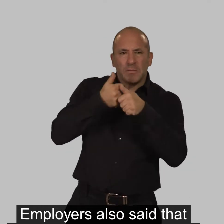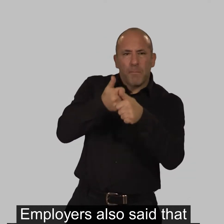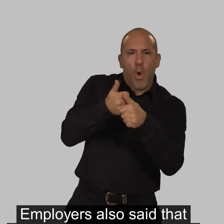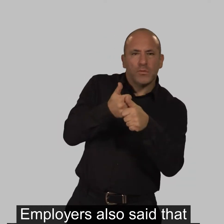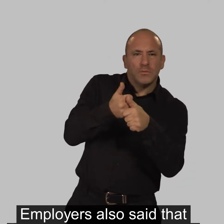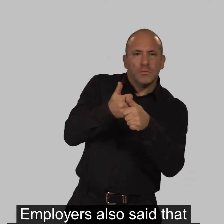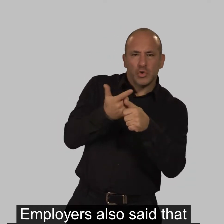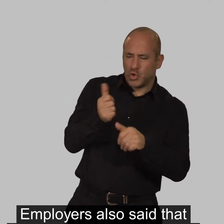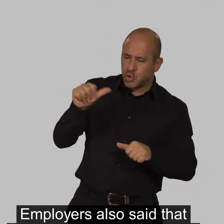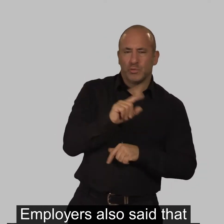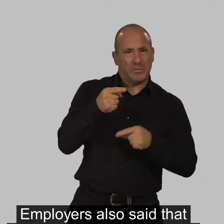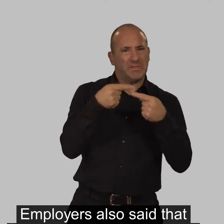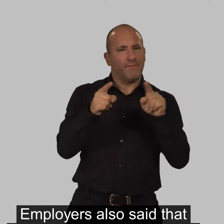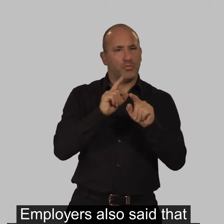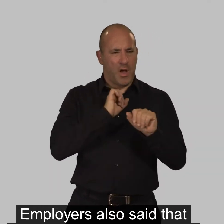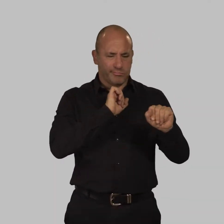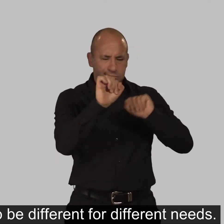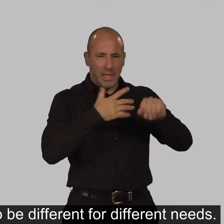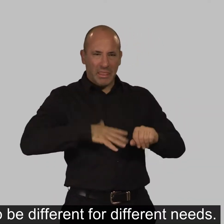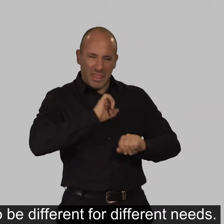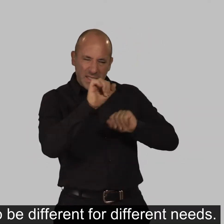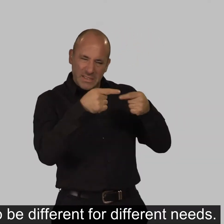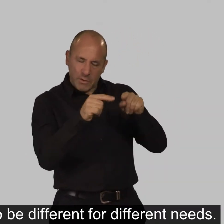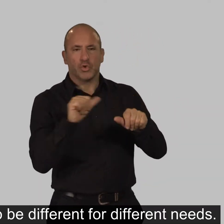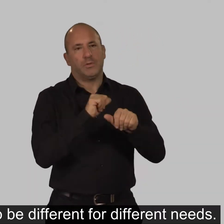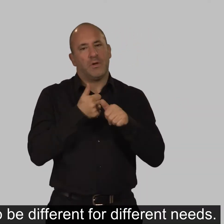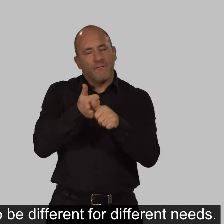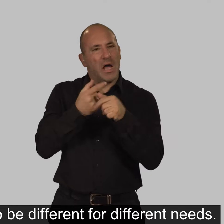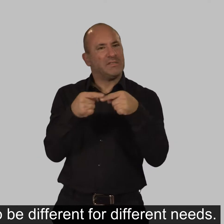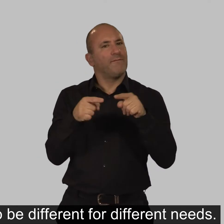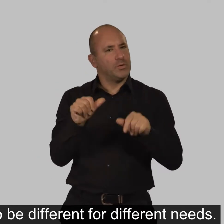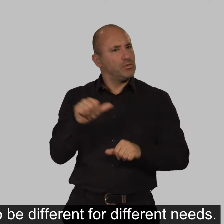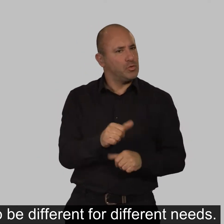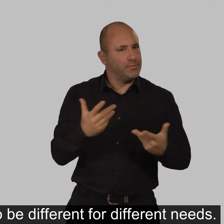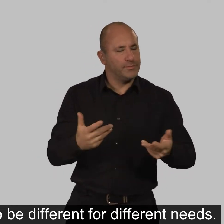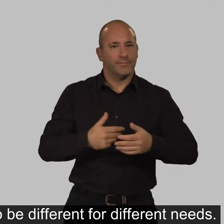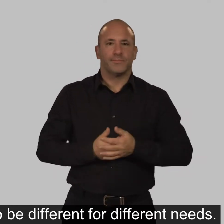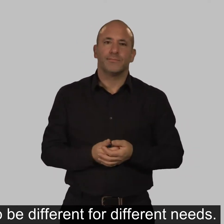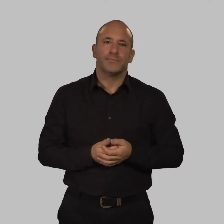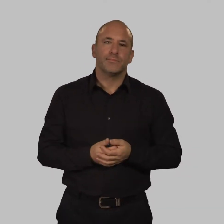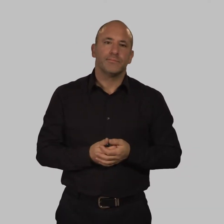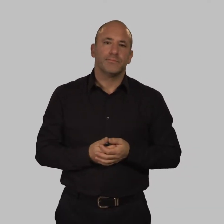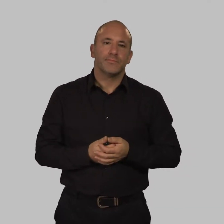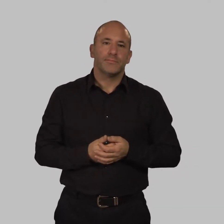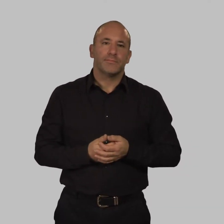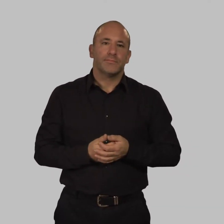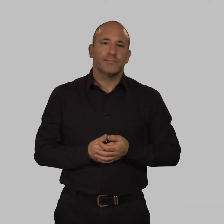Employers also said that advice and support needed to be different for different needs.